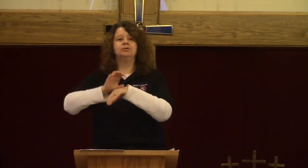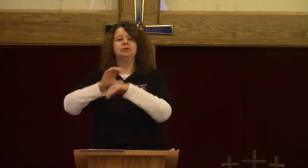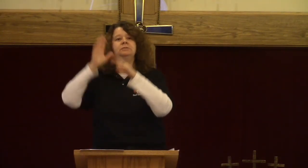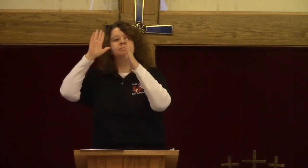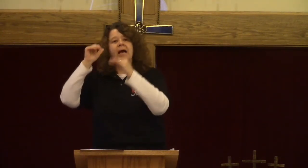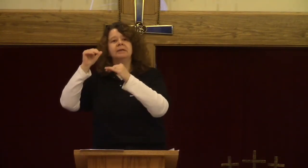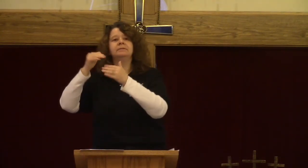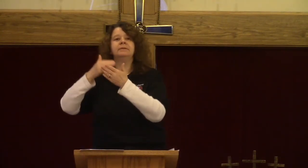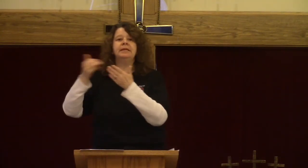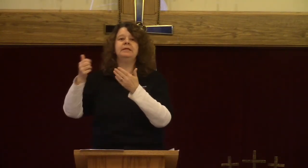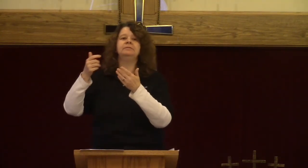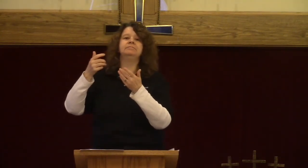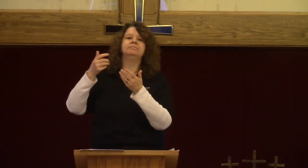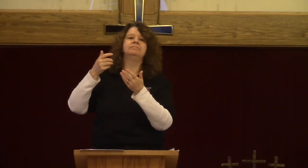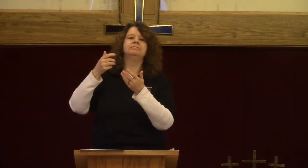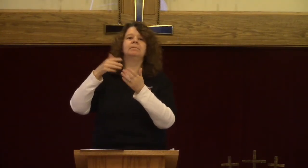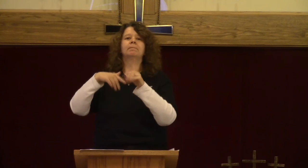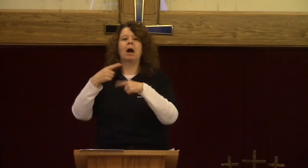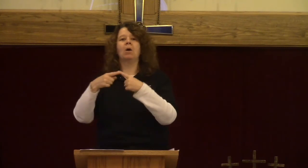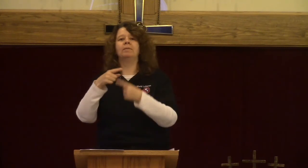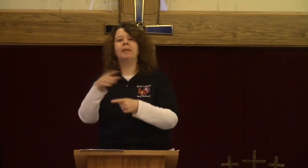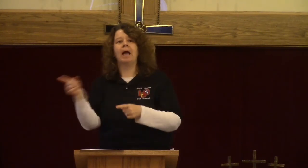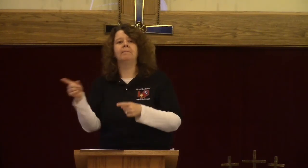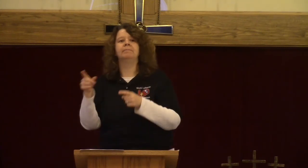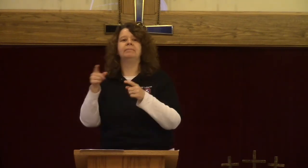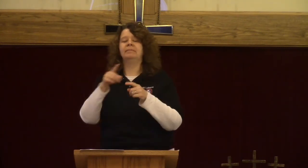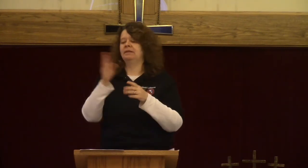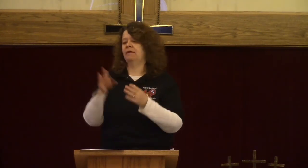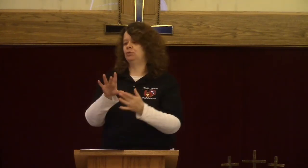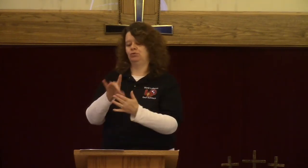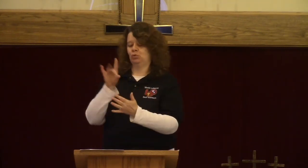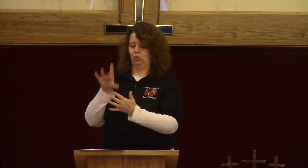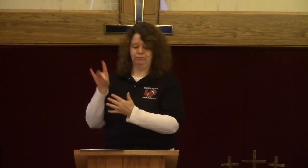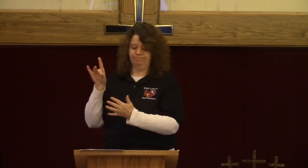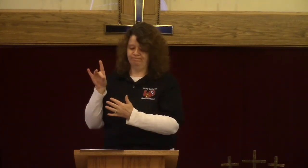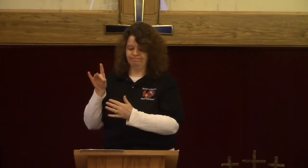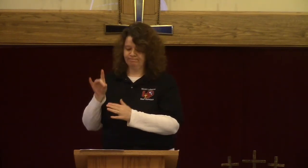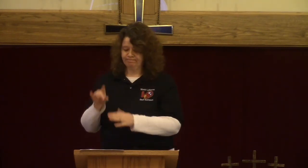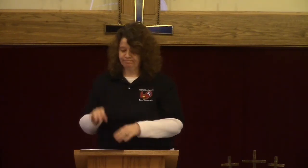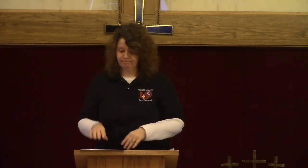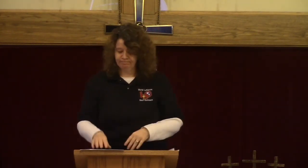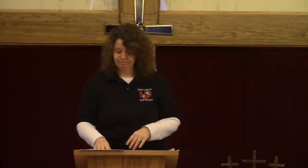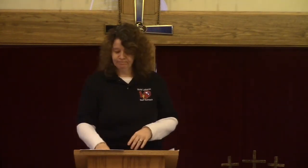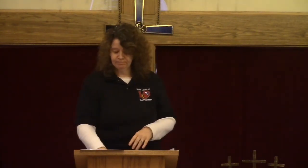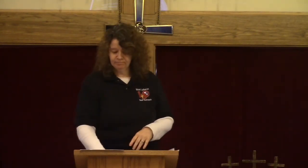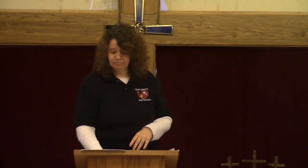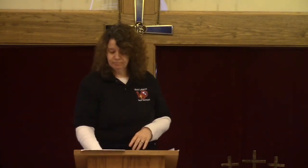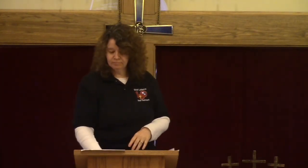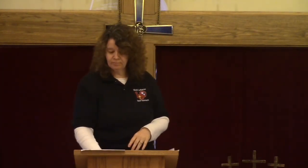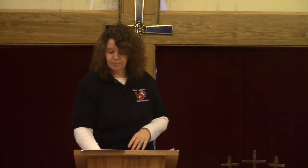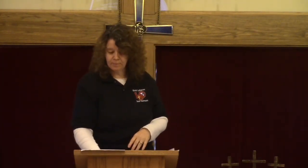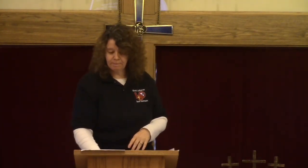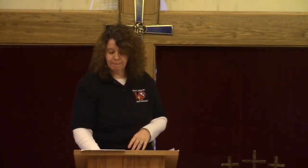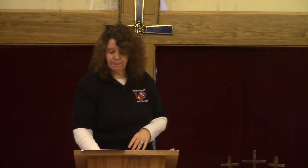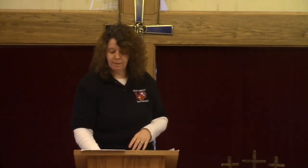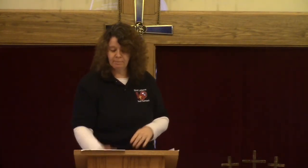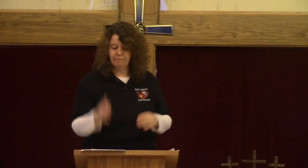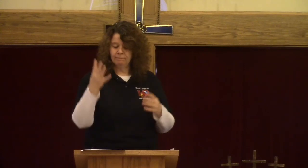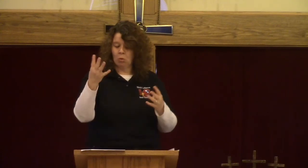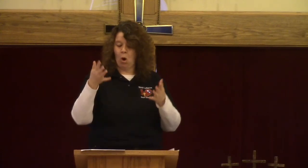You know, remember that pastor's family also has limits. You know, the church can expect things, but they can never